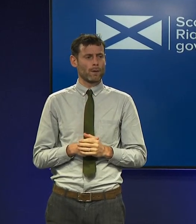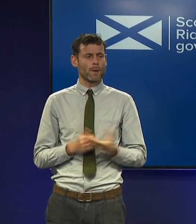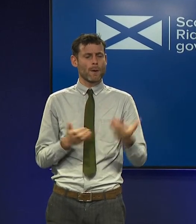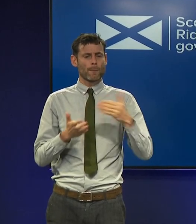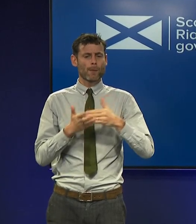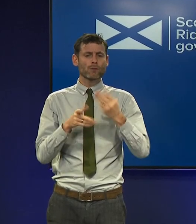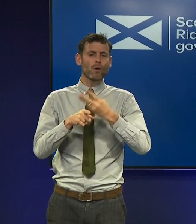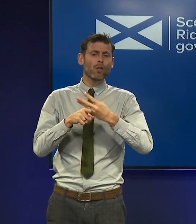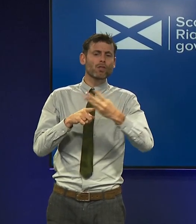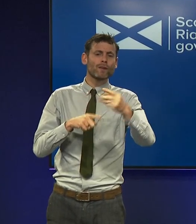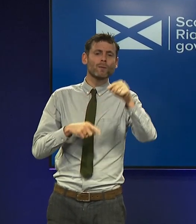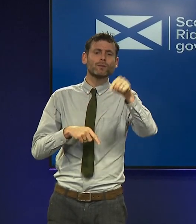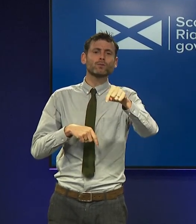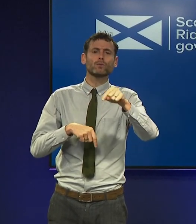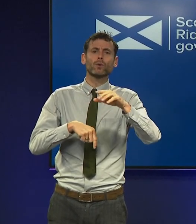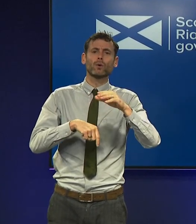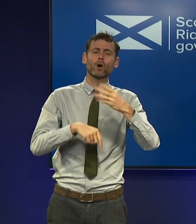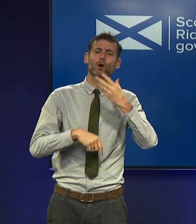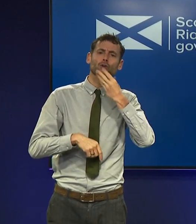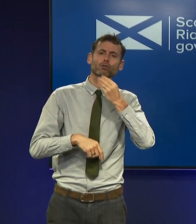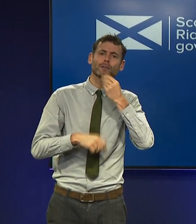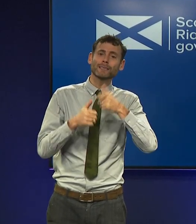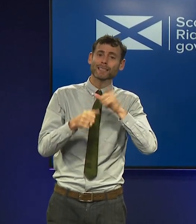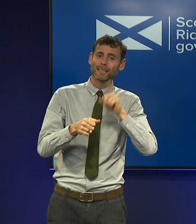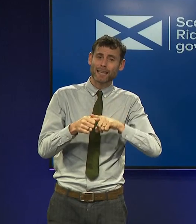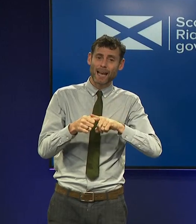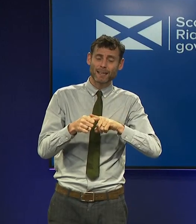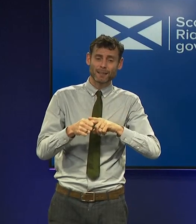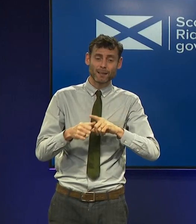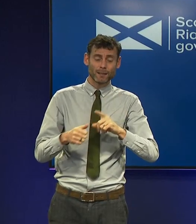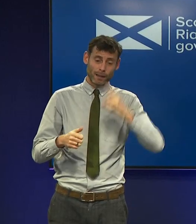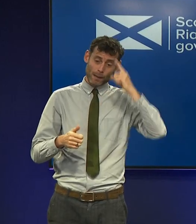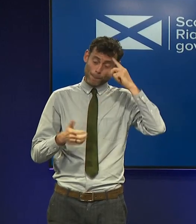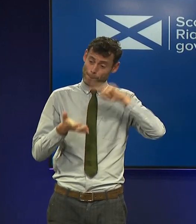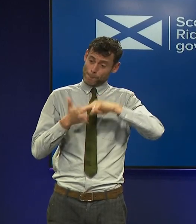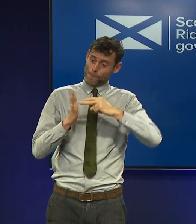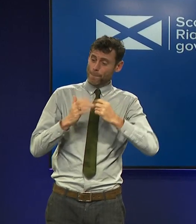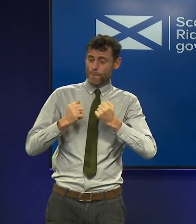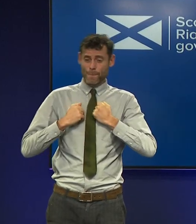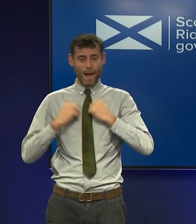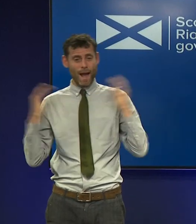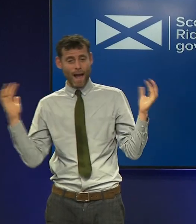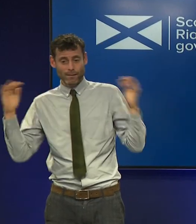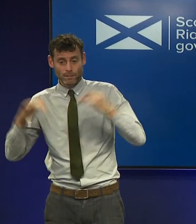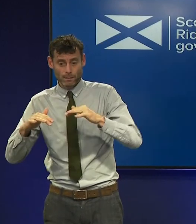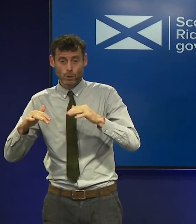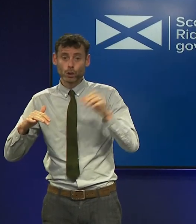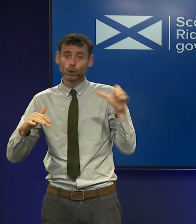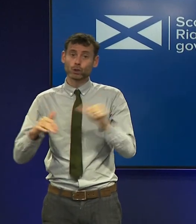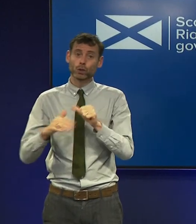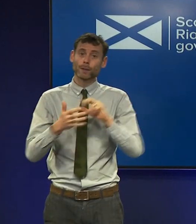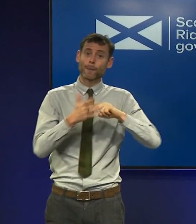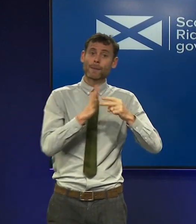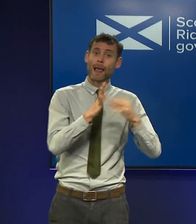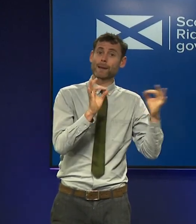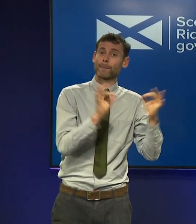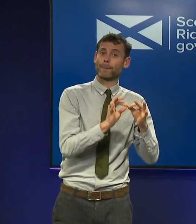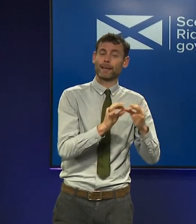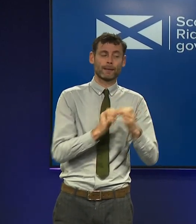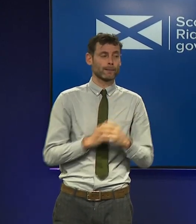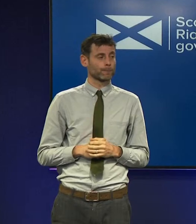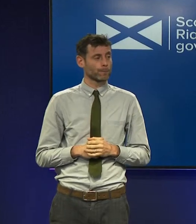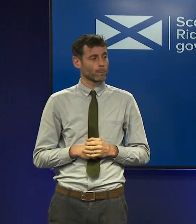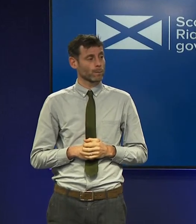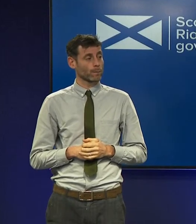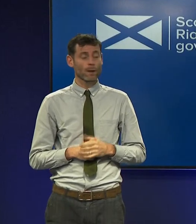whether people should be making contingency plans just in case plan A isn't possible. Thank you. I'm not asking people to change their